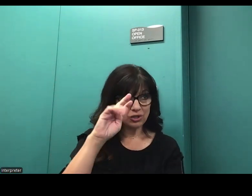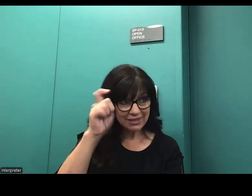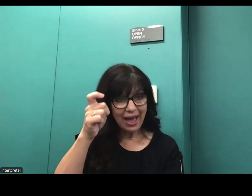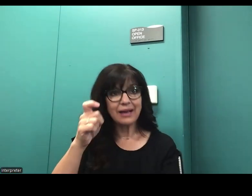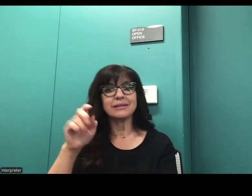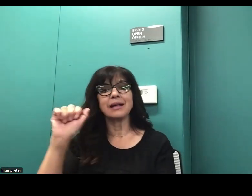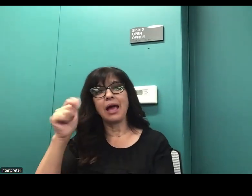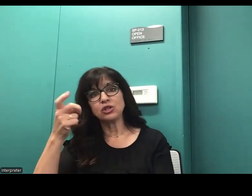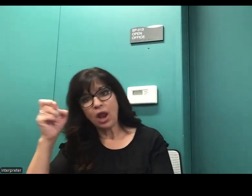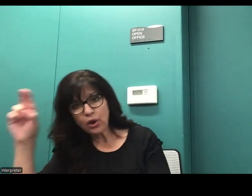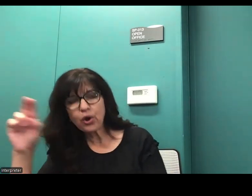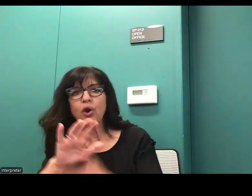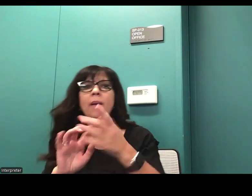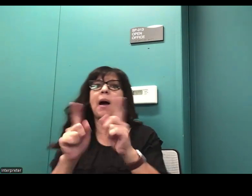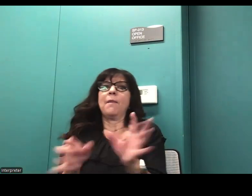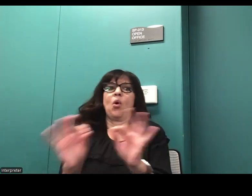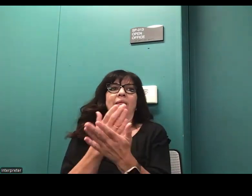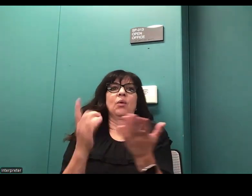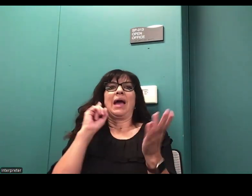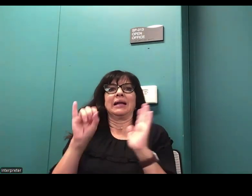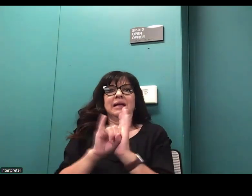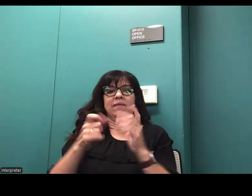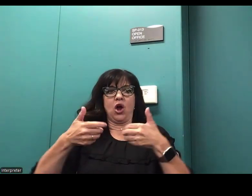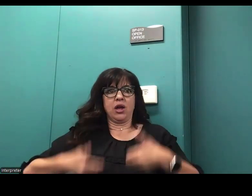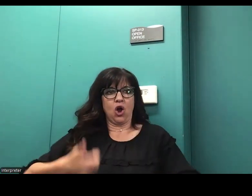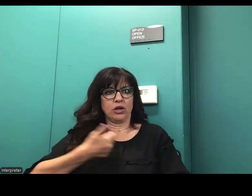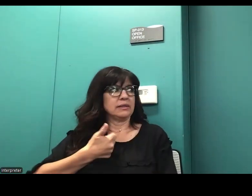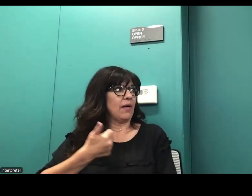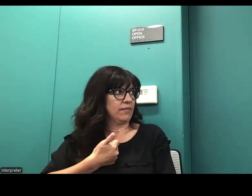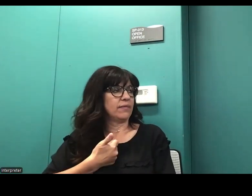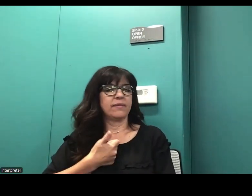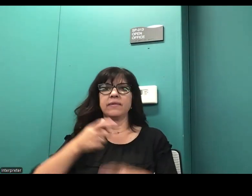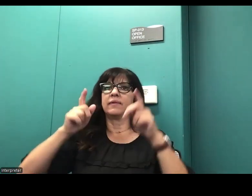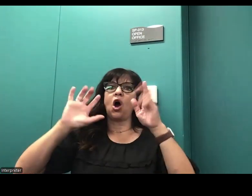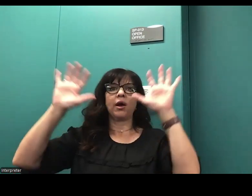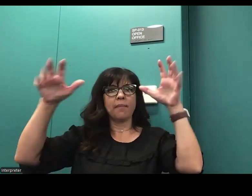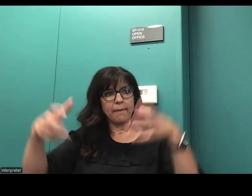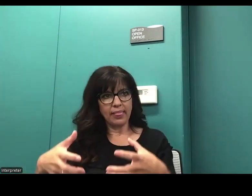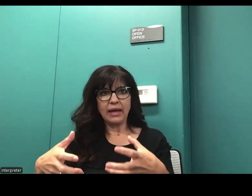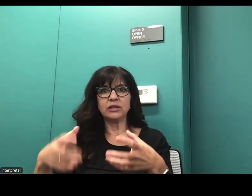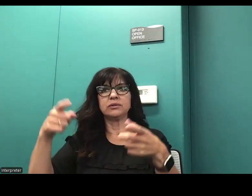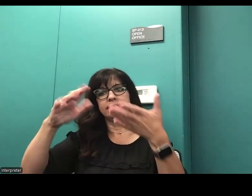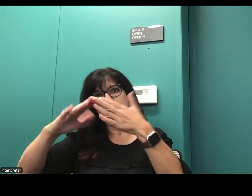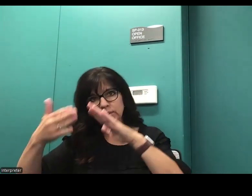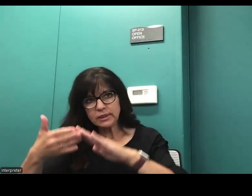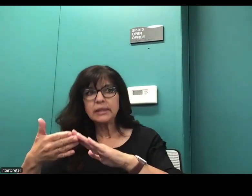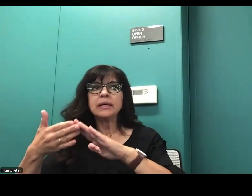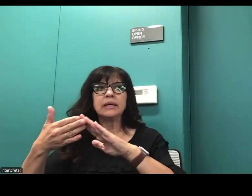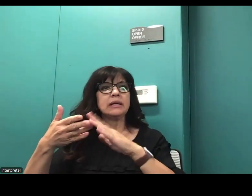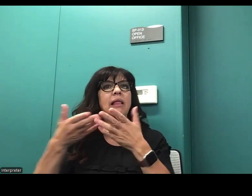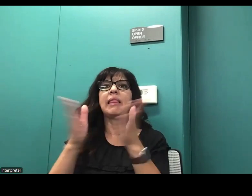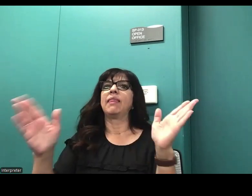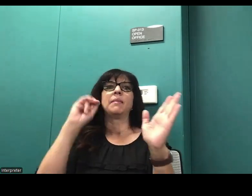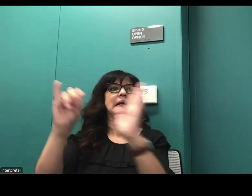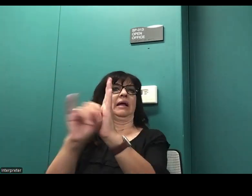different identities. The important thing is that we identify ourselves, okay? Our population, this community, let them